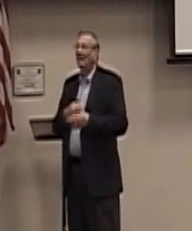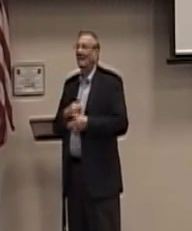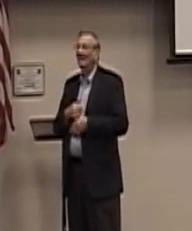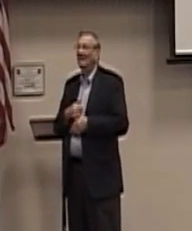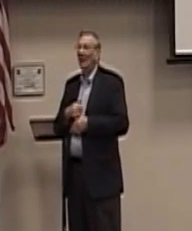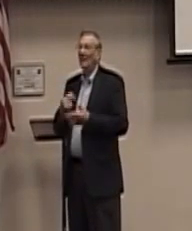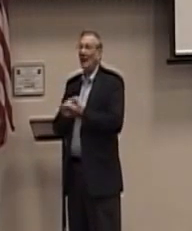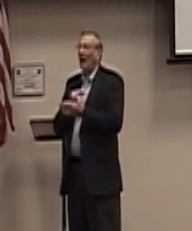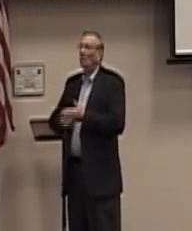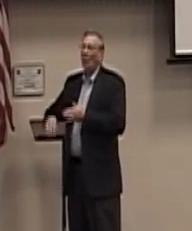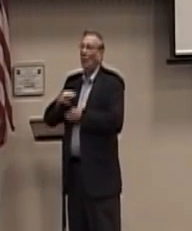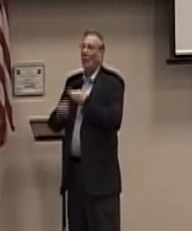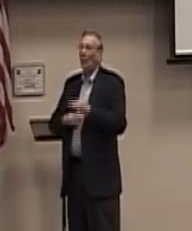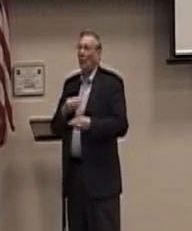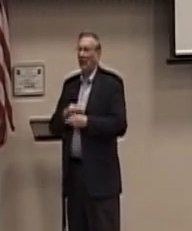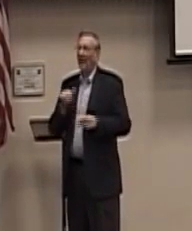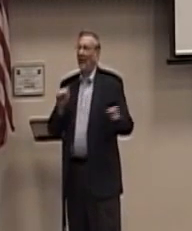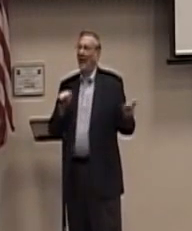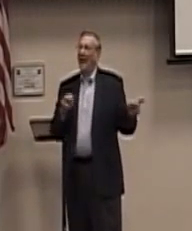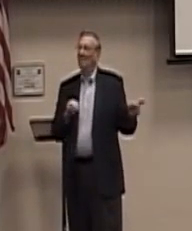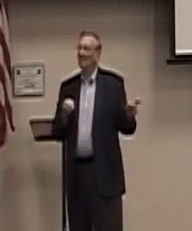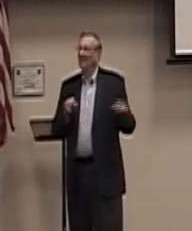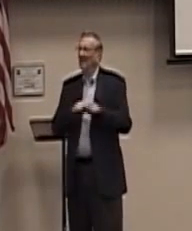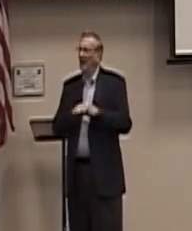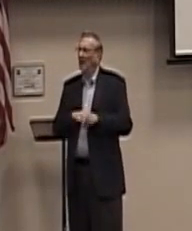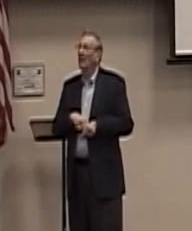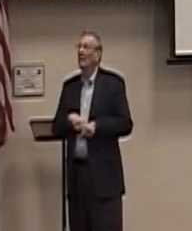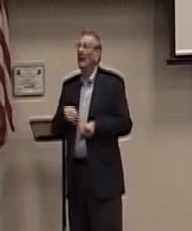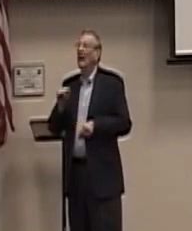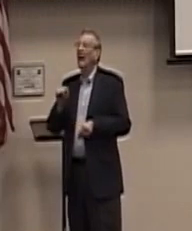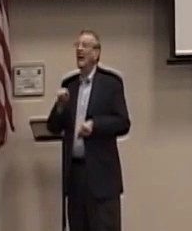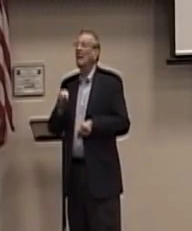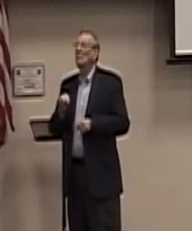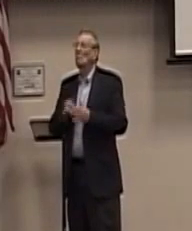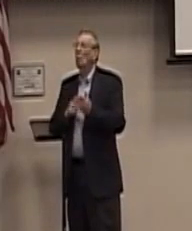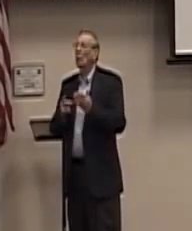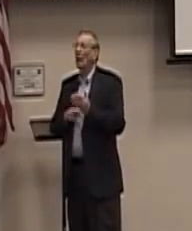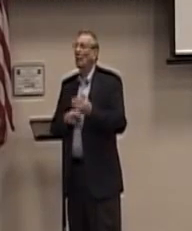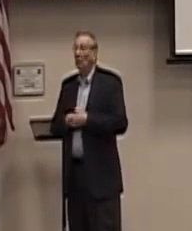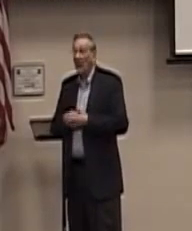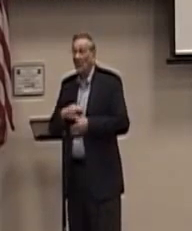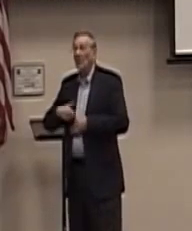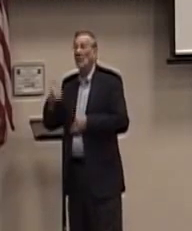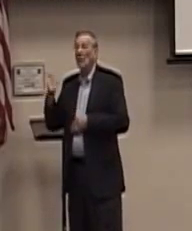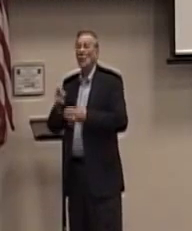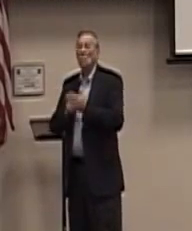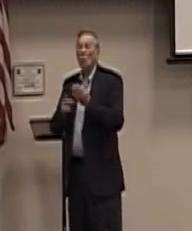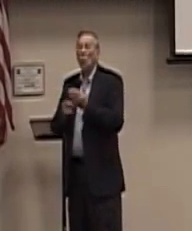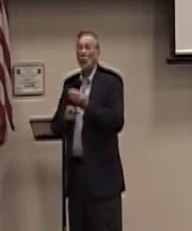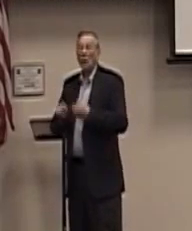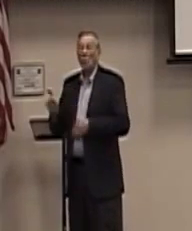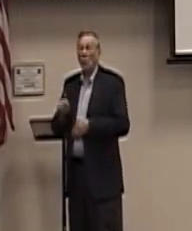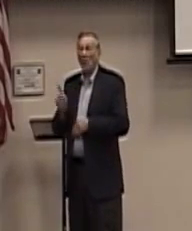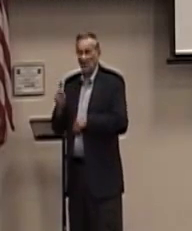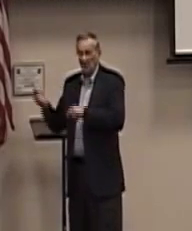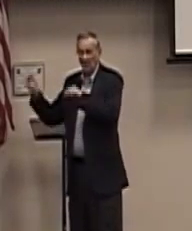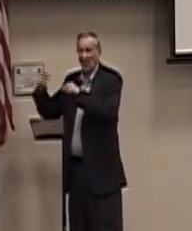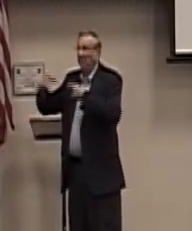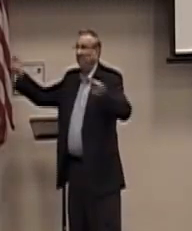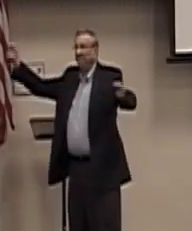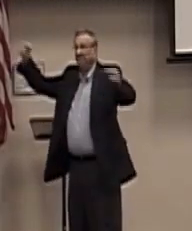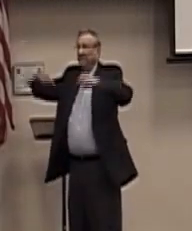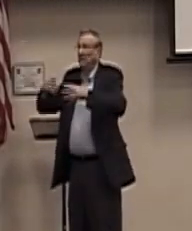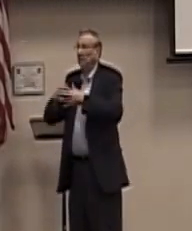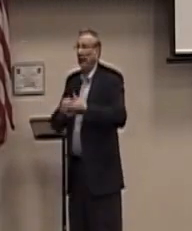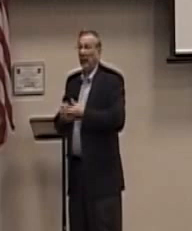the gospel as they work among the lost in different places. It's called the AIM program. We have this program where people come from all parts of the